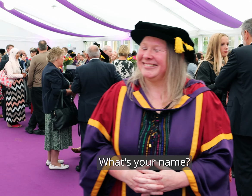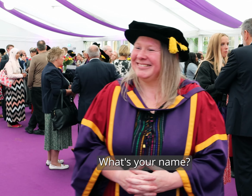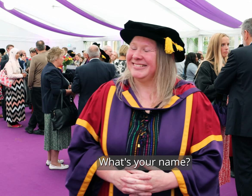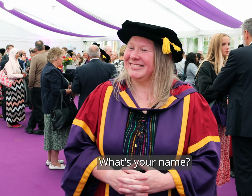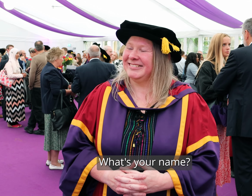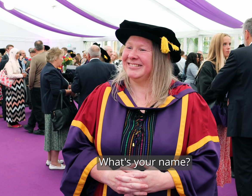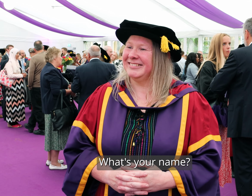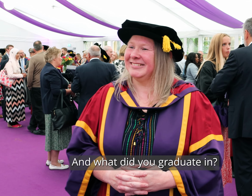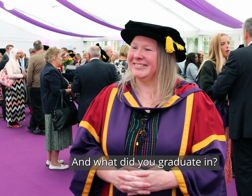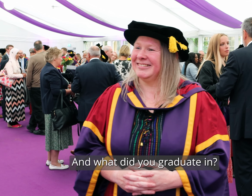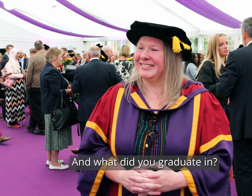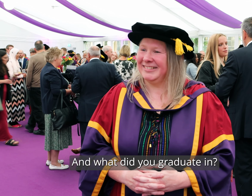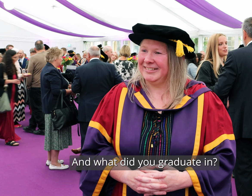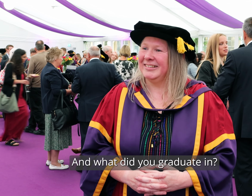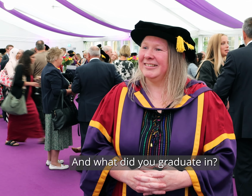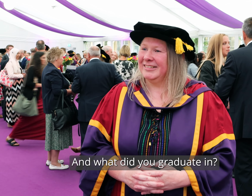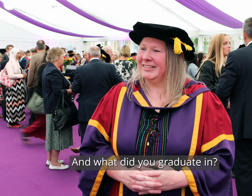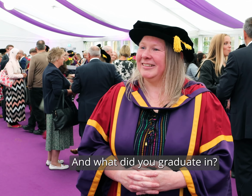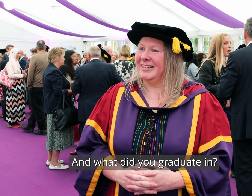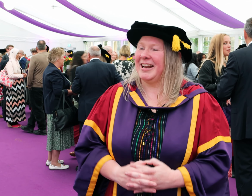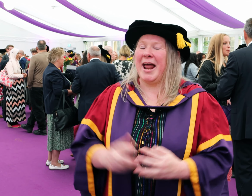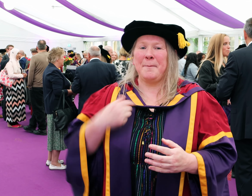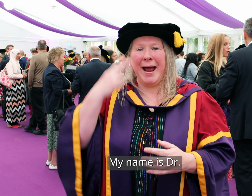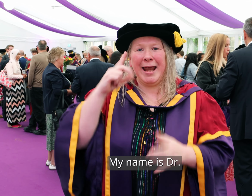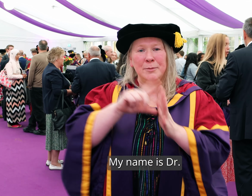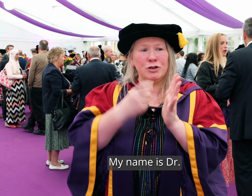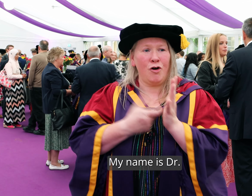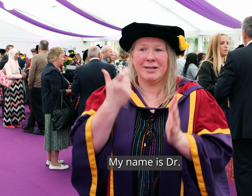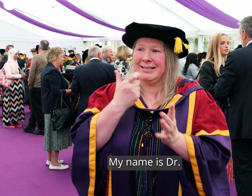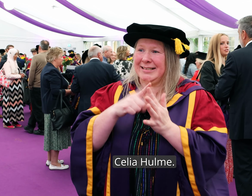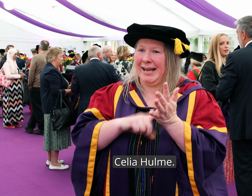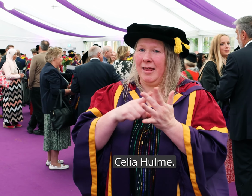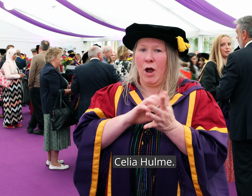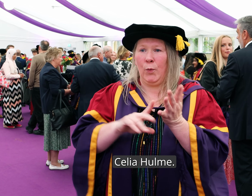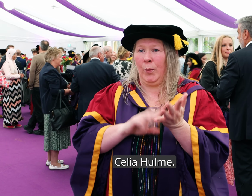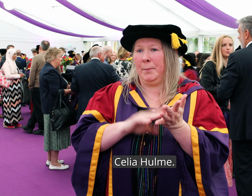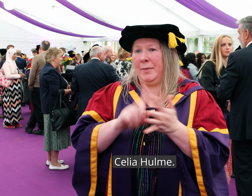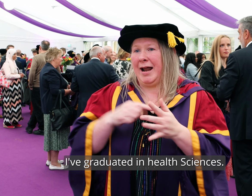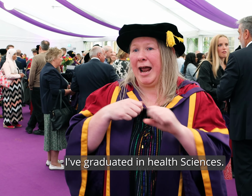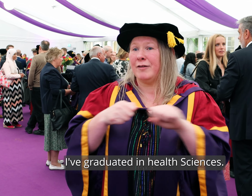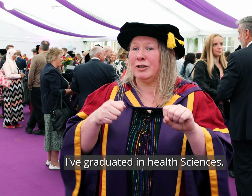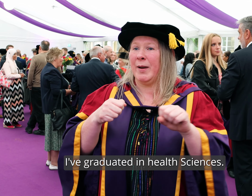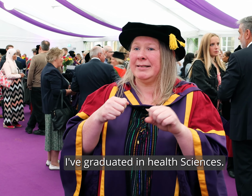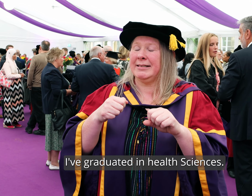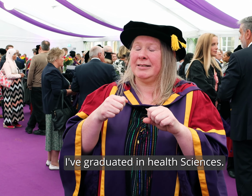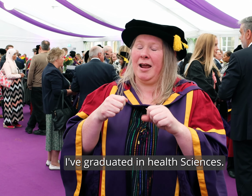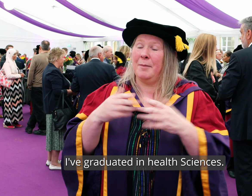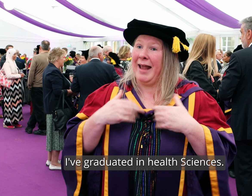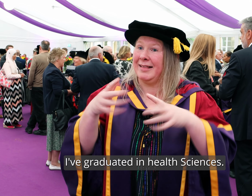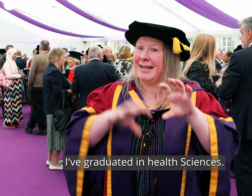What's your name and what have you graduated? My name is Dr Celia Hume, I'm graduated in